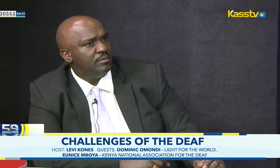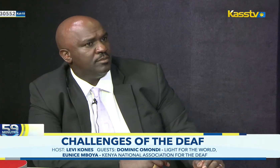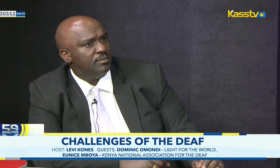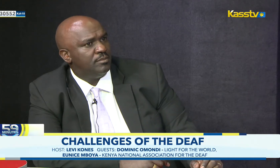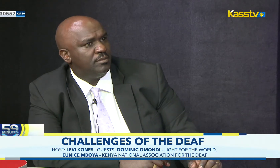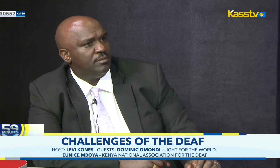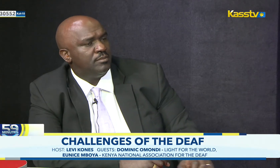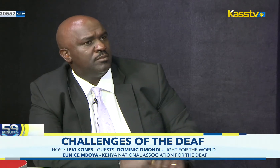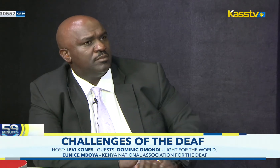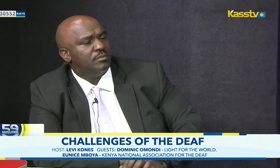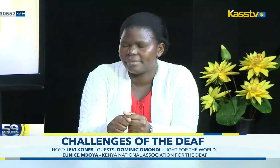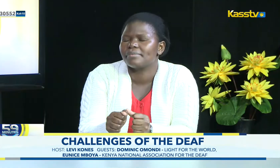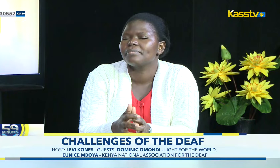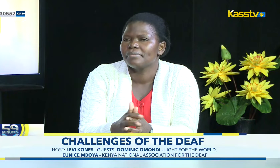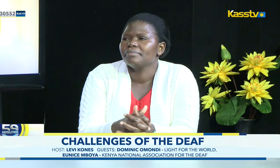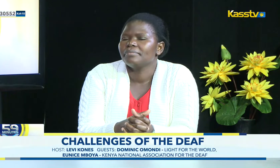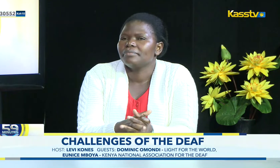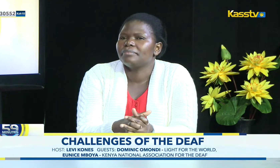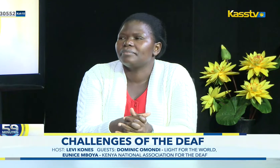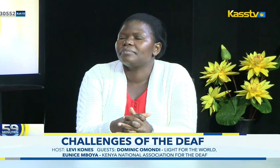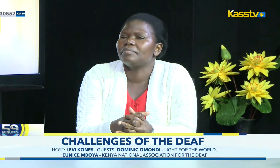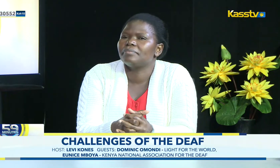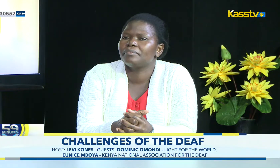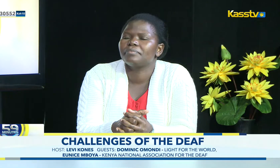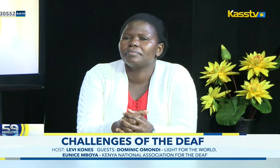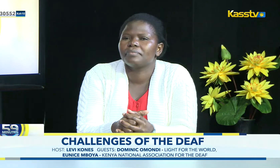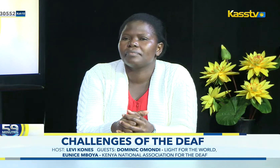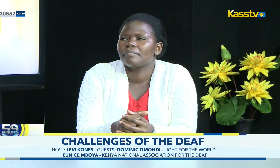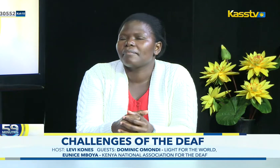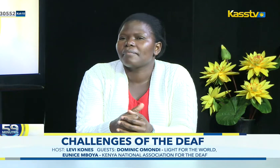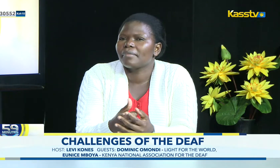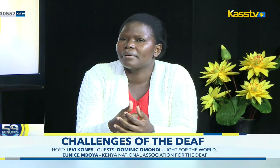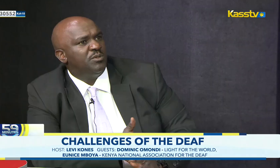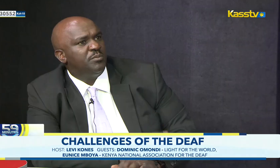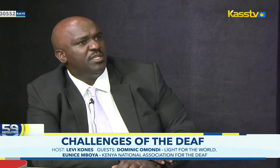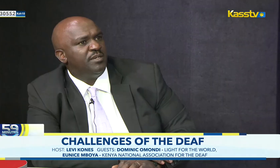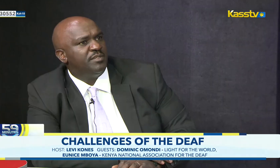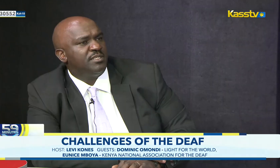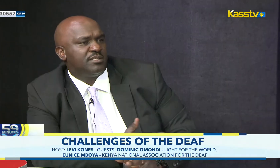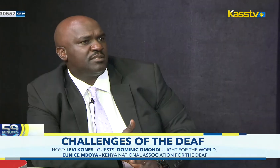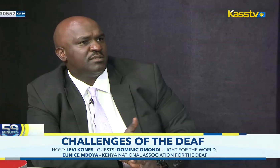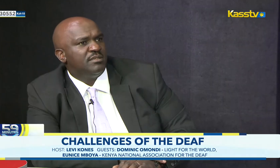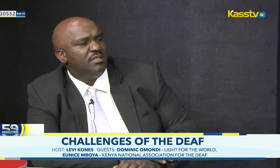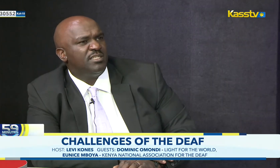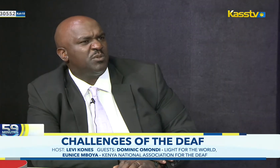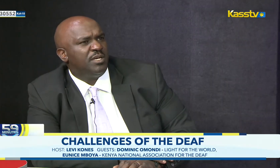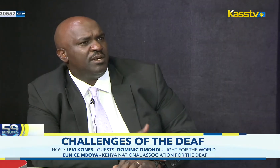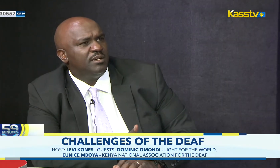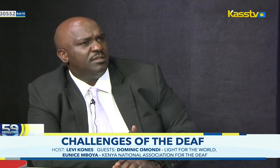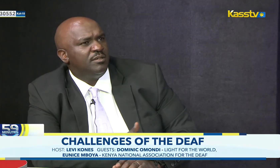Yeah, definitely. Yeah, definitely. Yeah, sure. Yes. Yeah, so that people can just know, being deaf is just okay.